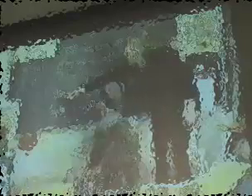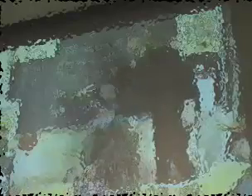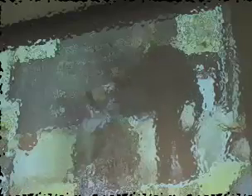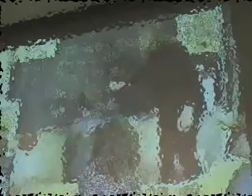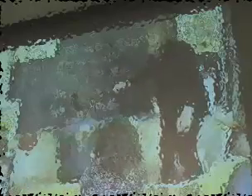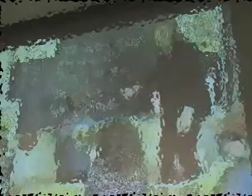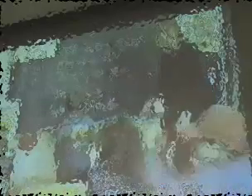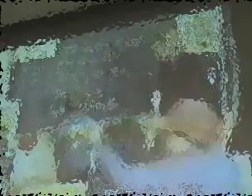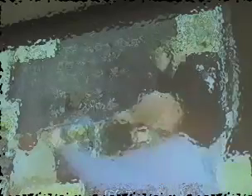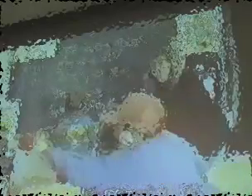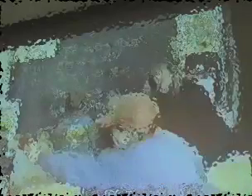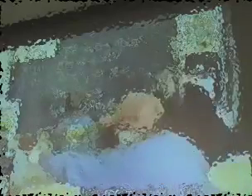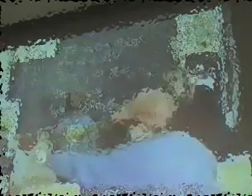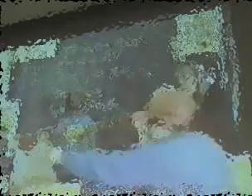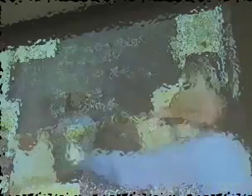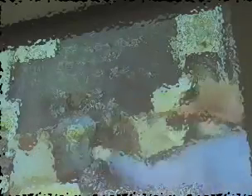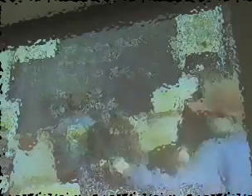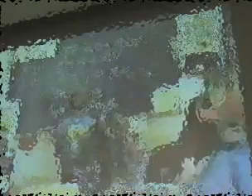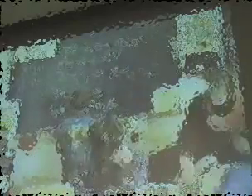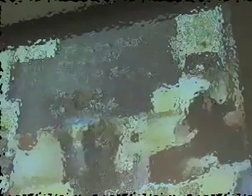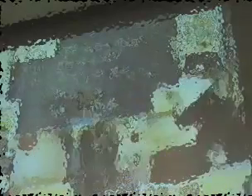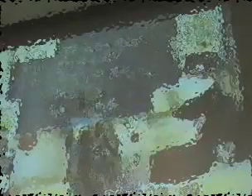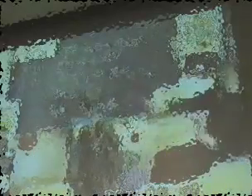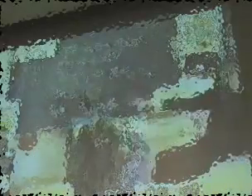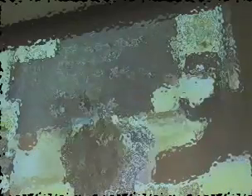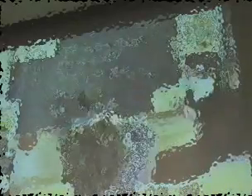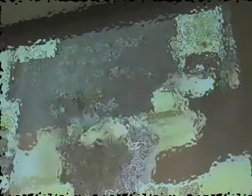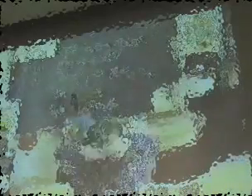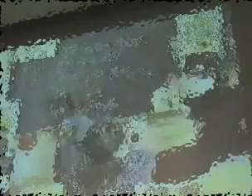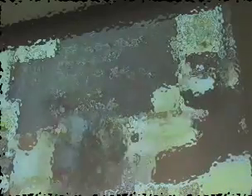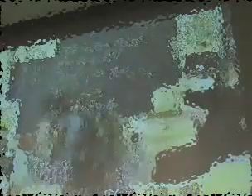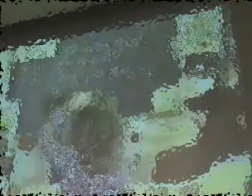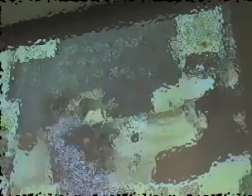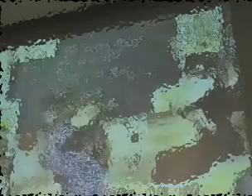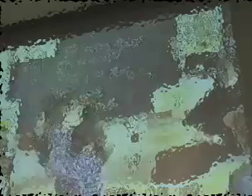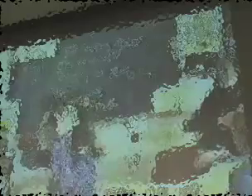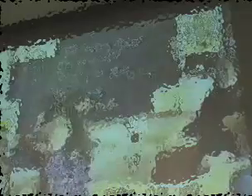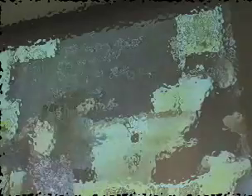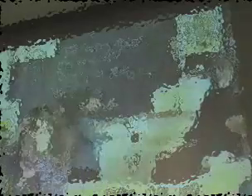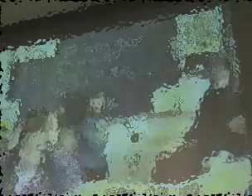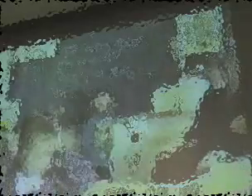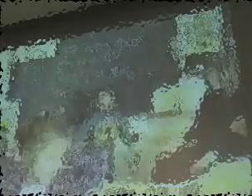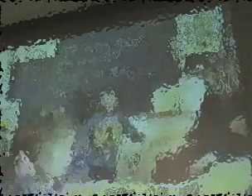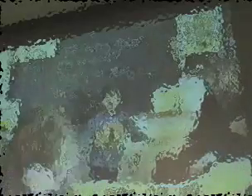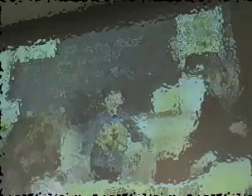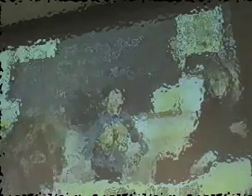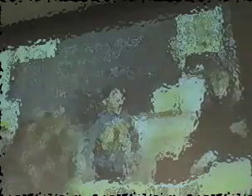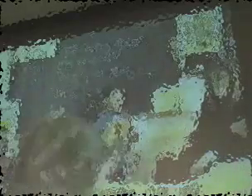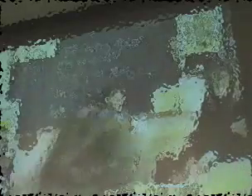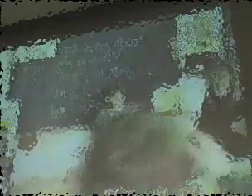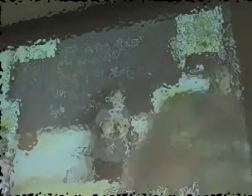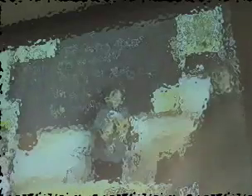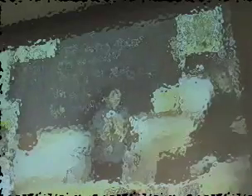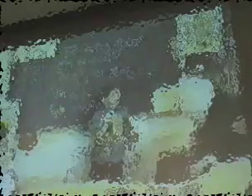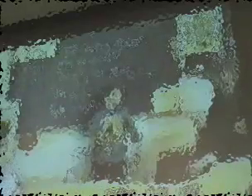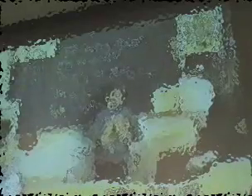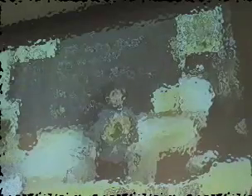years old, deaf parents. Had unbelievable language already. His sentence says, it